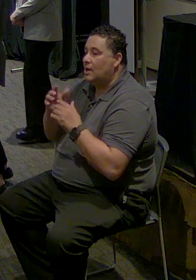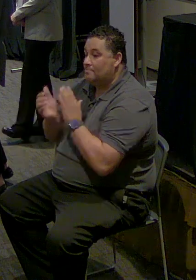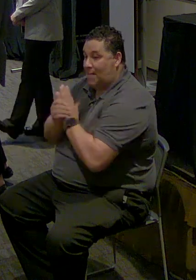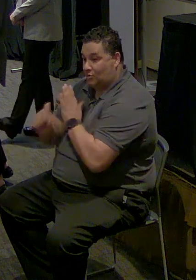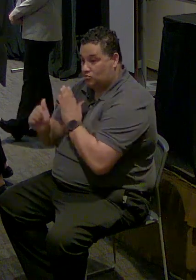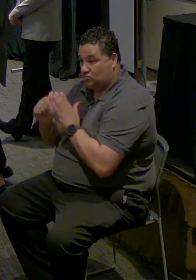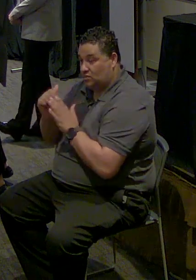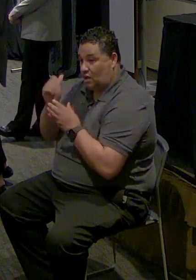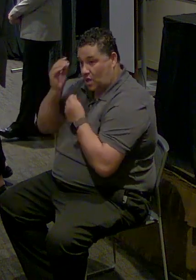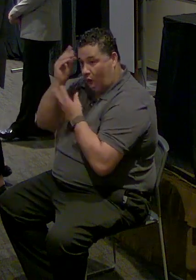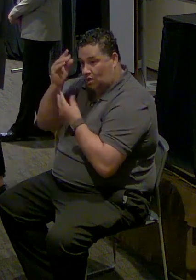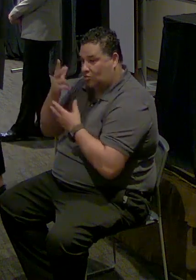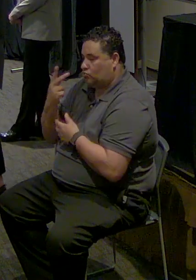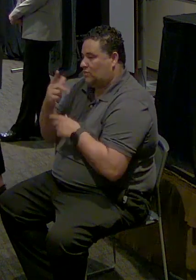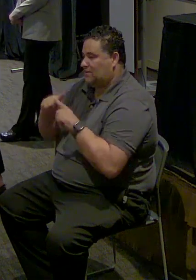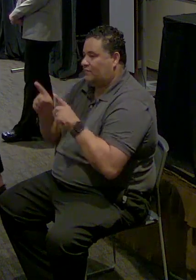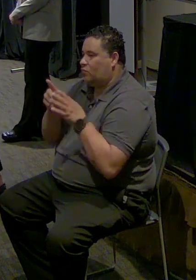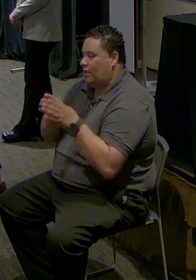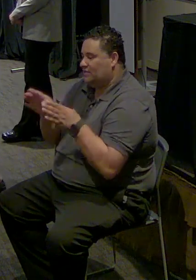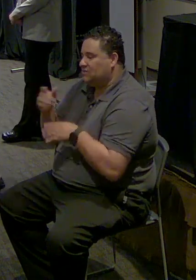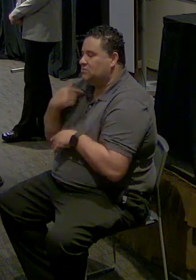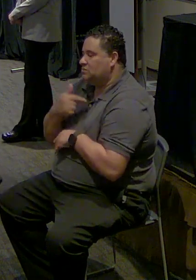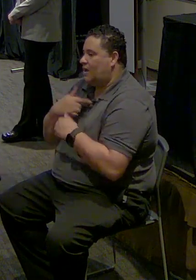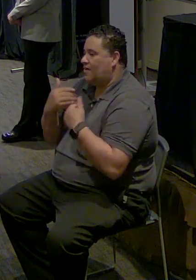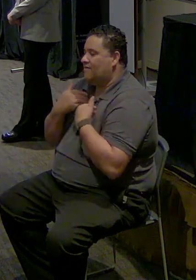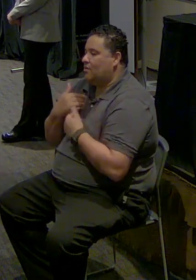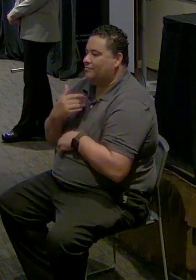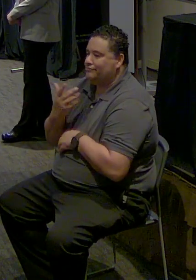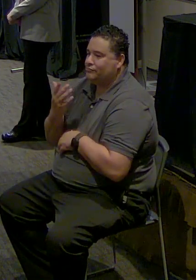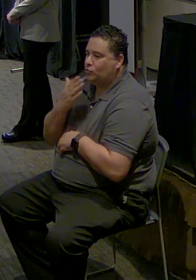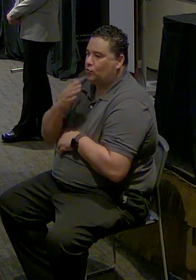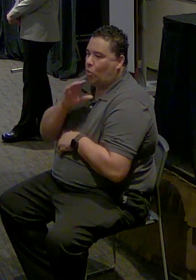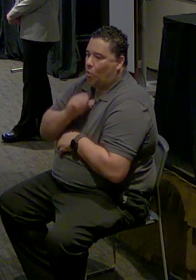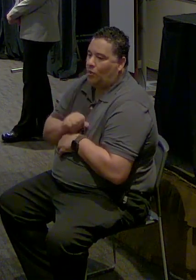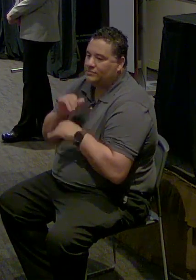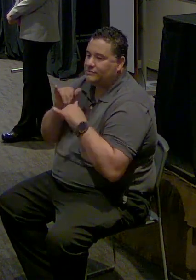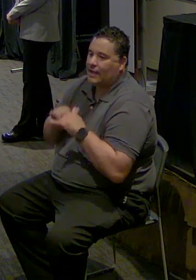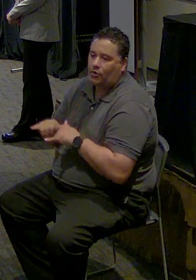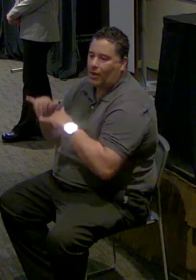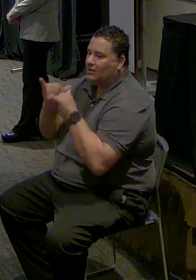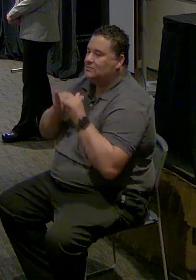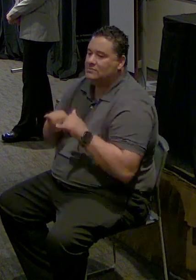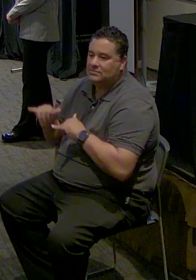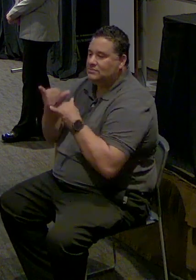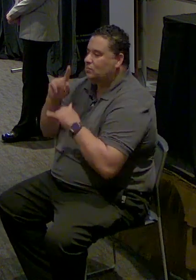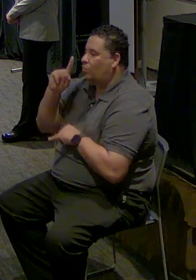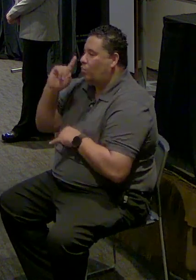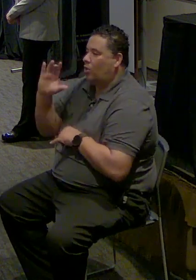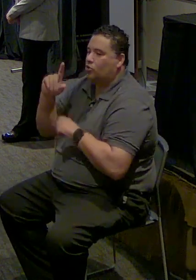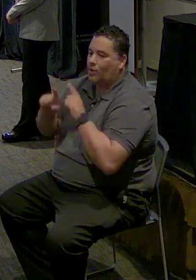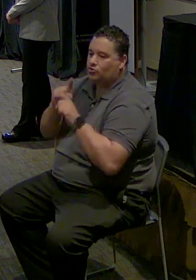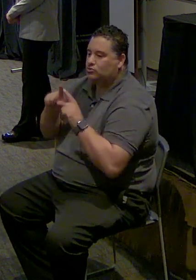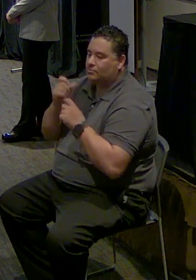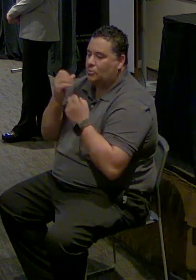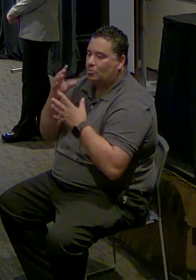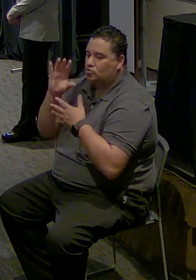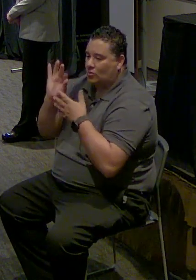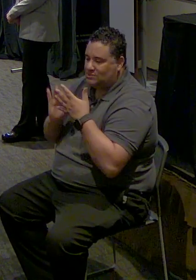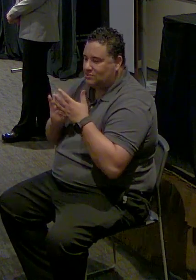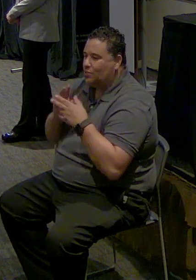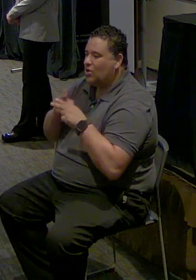content 3 different ways. We have good old standardized 100-question multiple-choice tests. We call